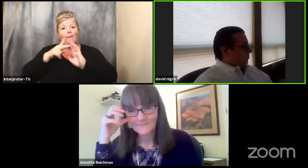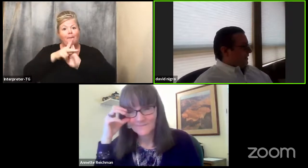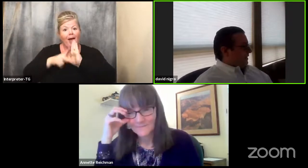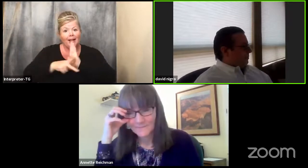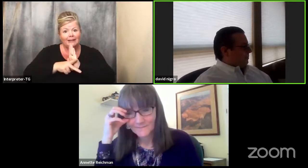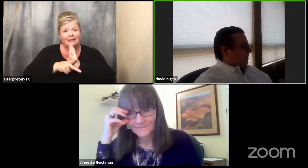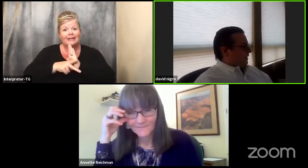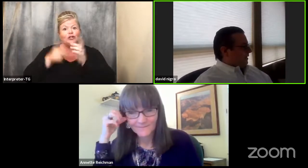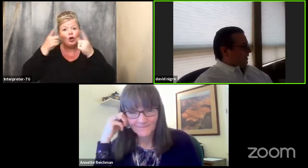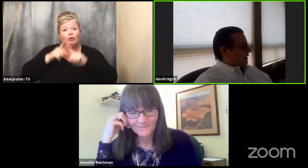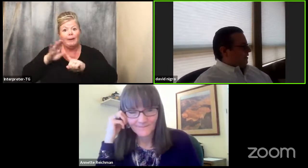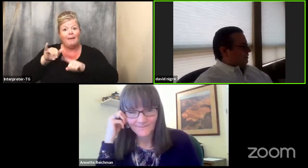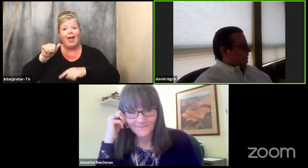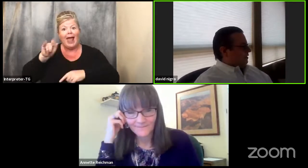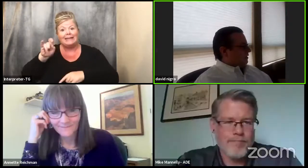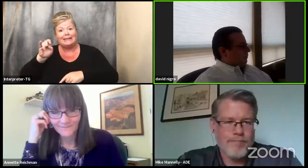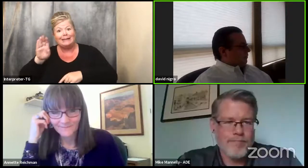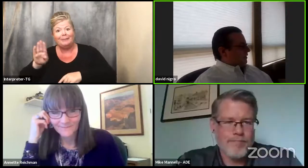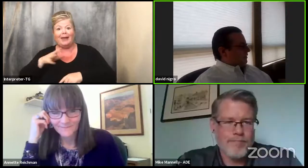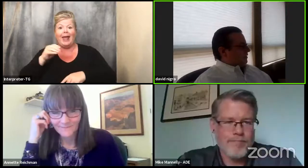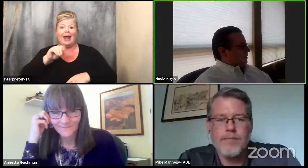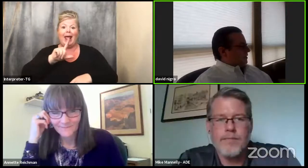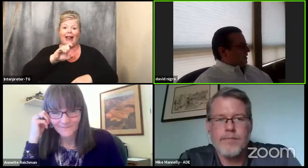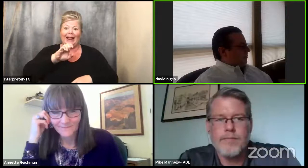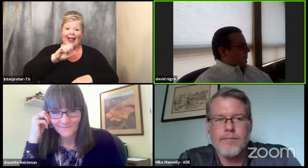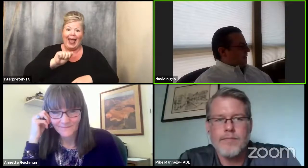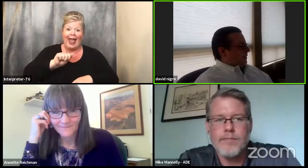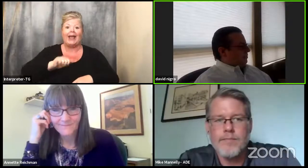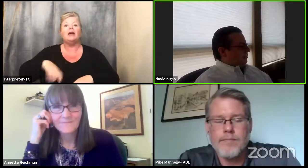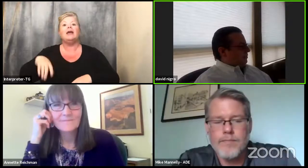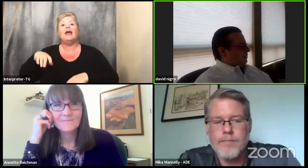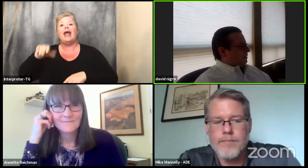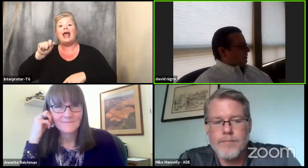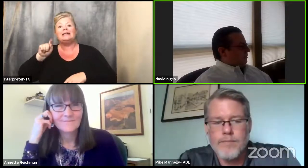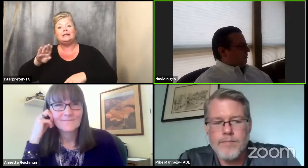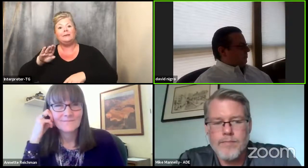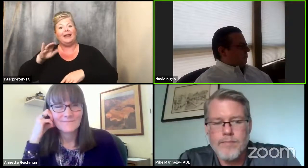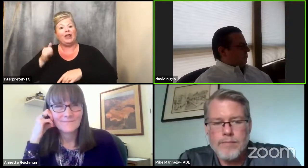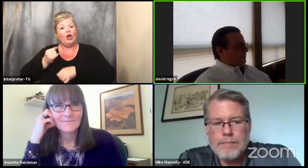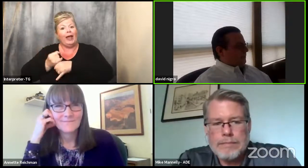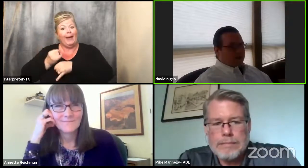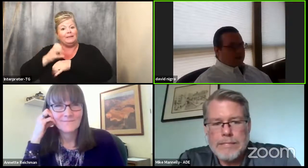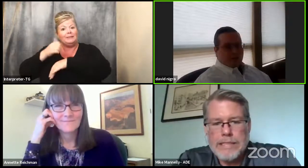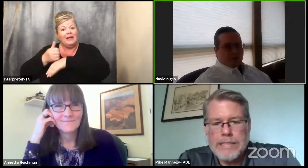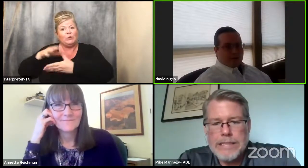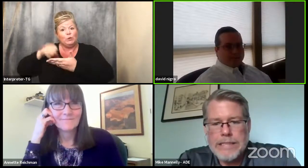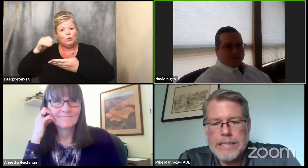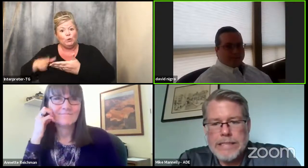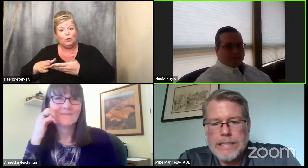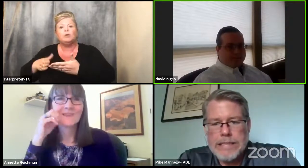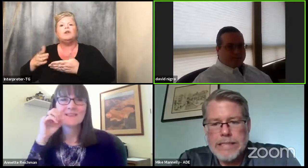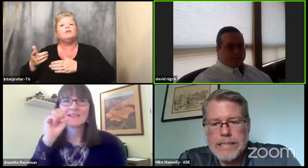by ASDB and LEAs for ASDB's campus-based students. Superintendent Reichman.